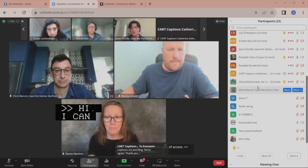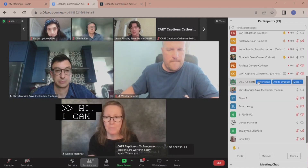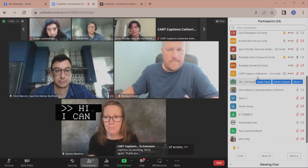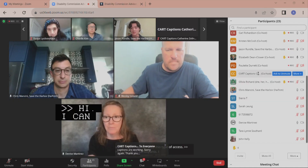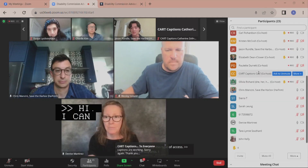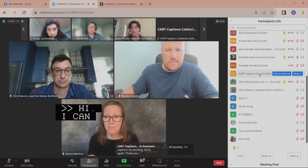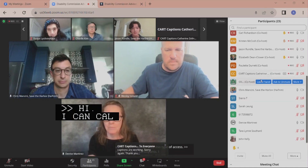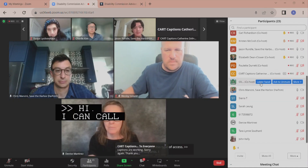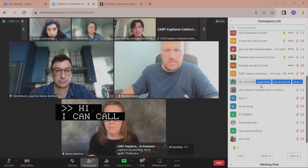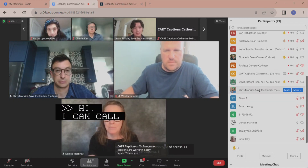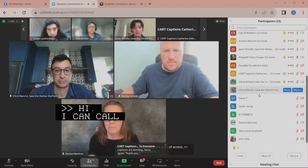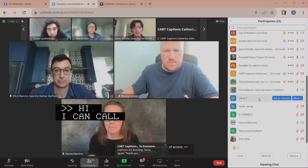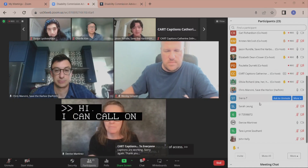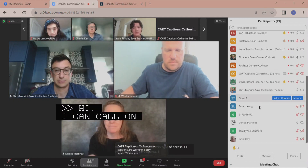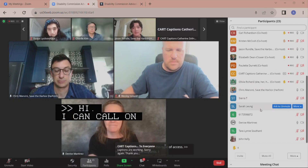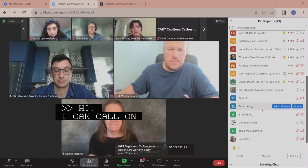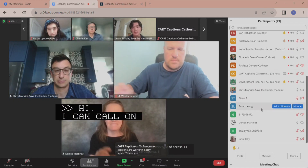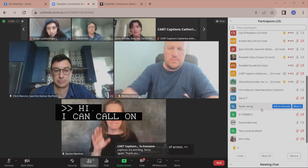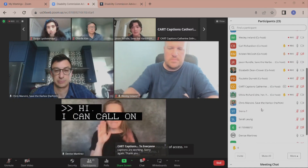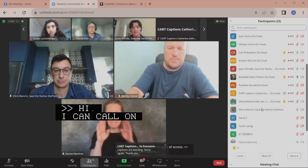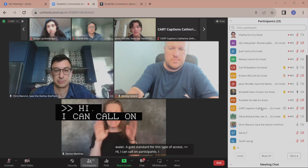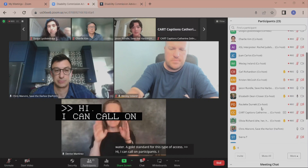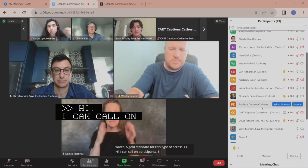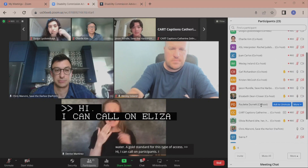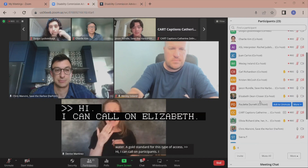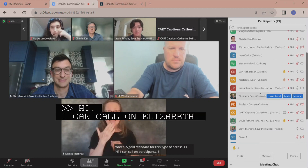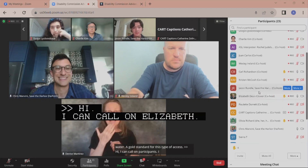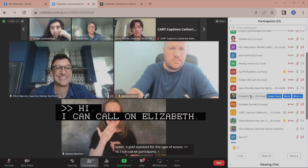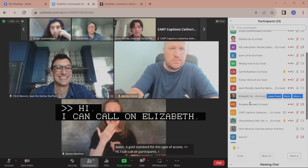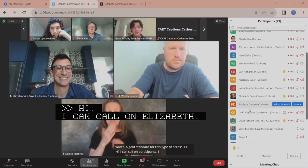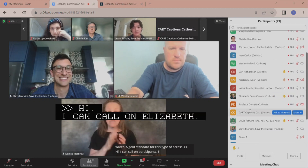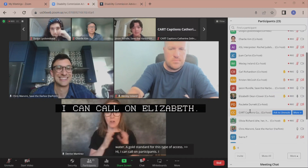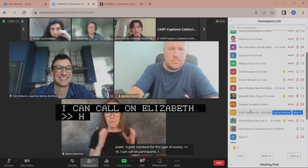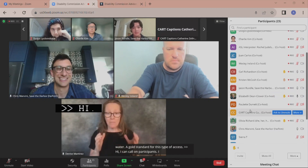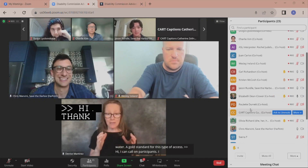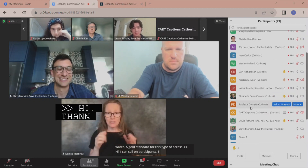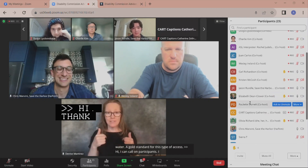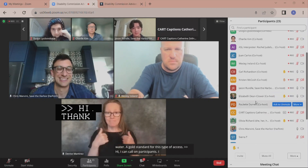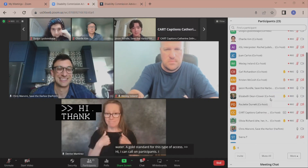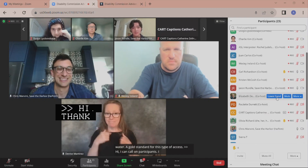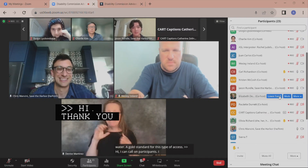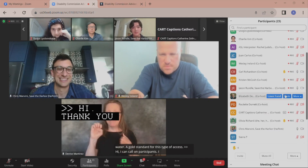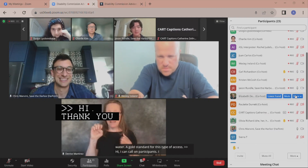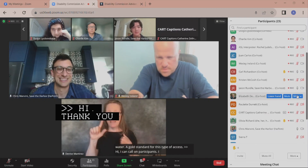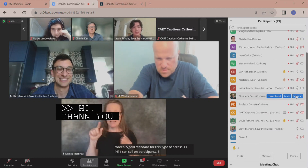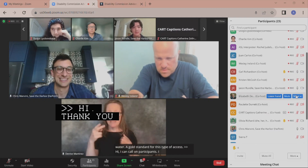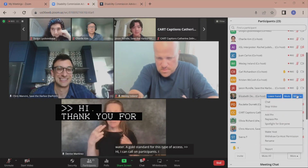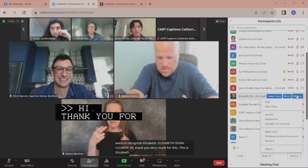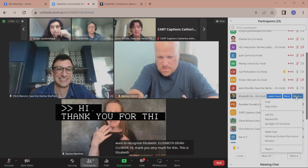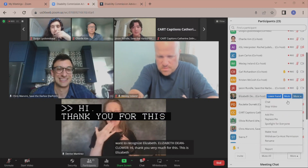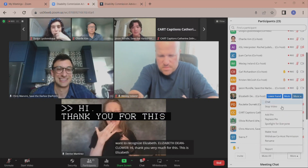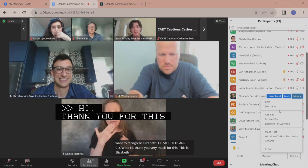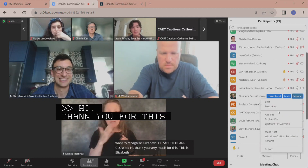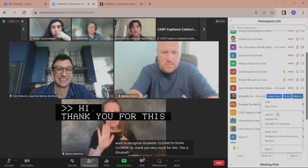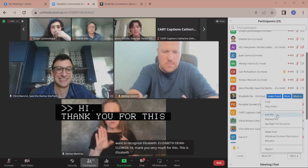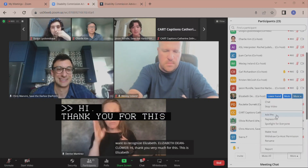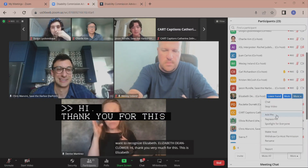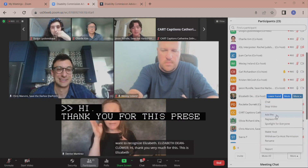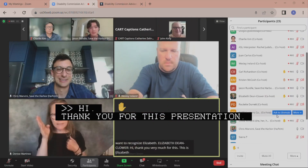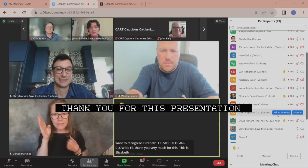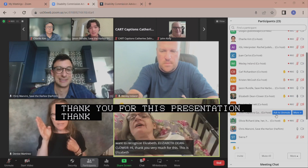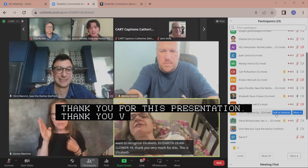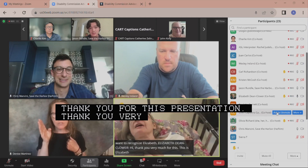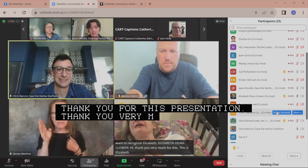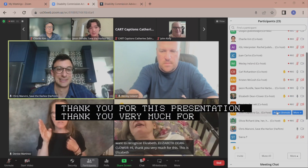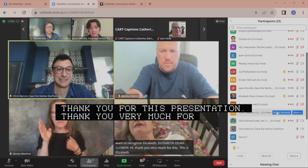Hi, thank you very much for this. This is Elizabeth Dean Clower. Thank you very much for the presentation. These